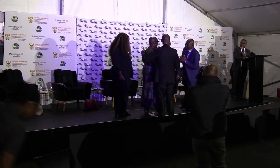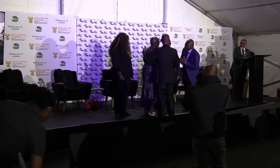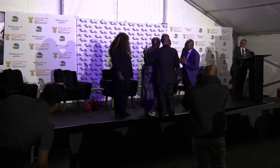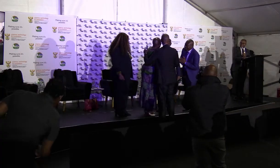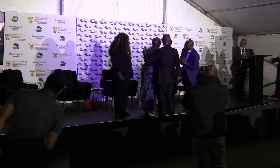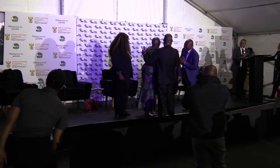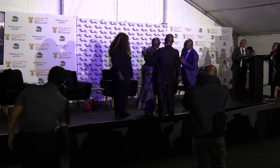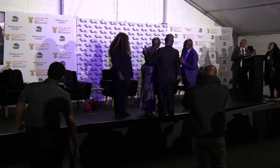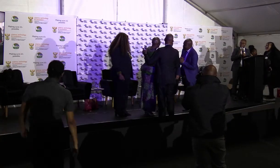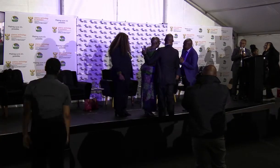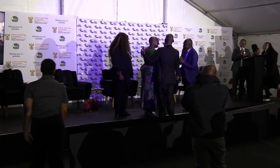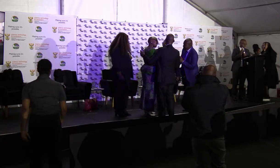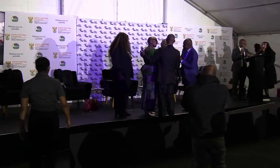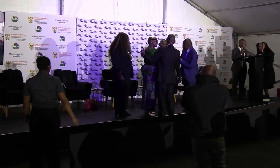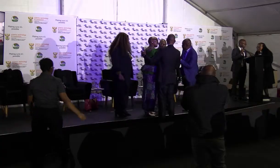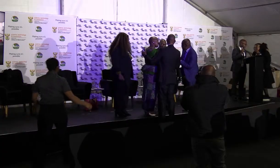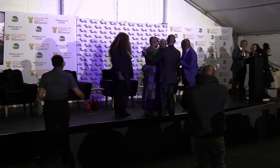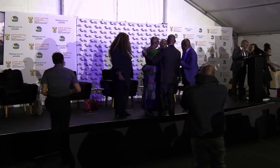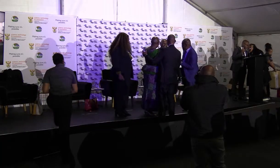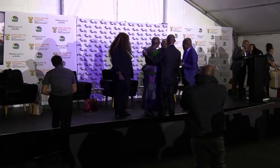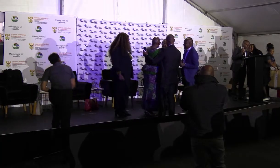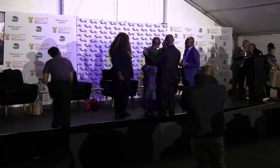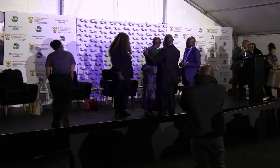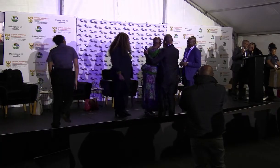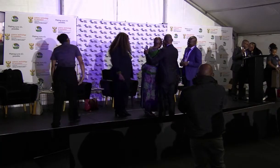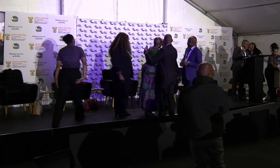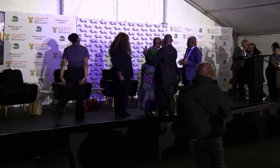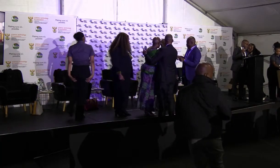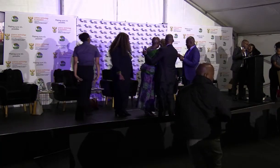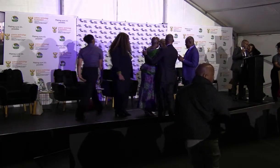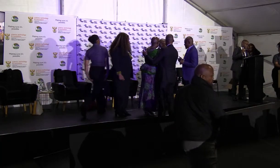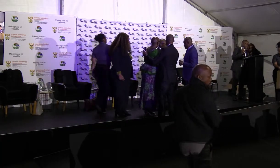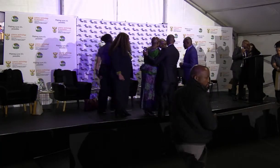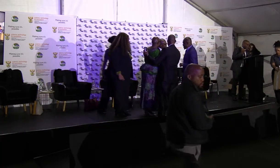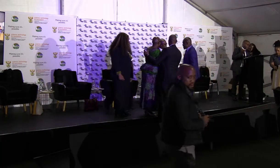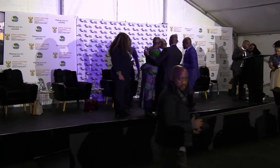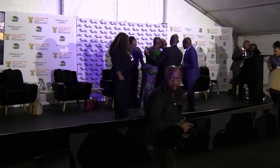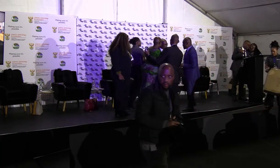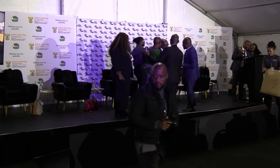Yeah, Minister, we are done. You may take your seat.